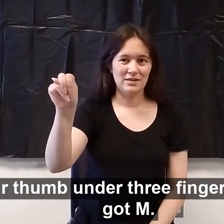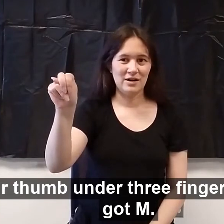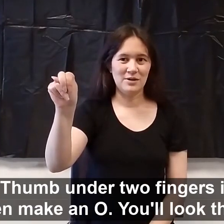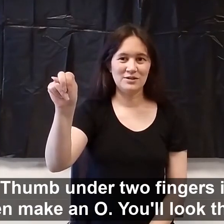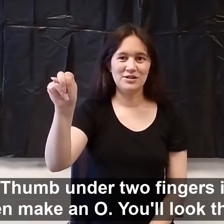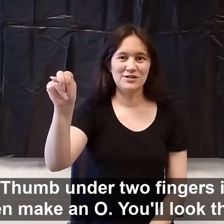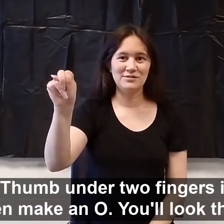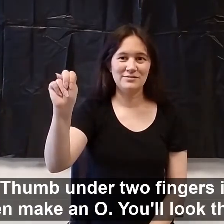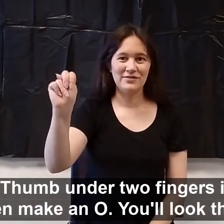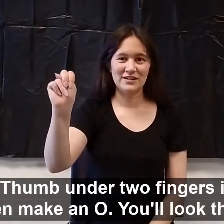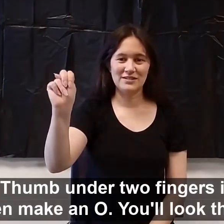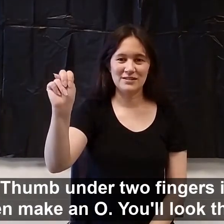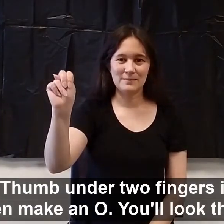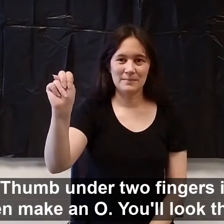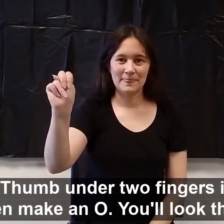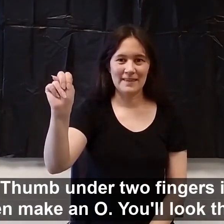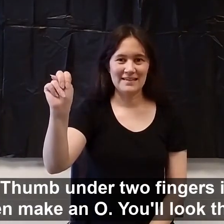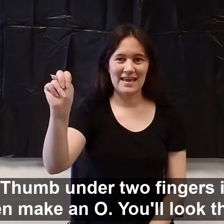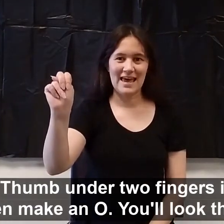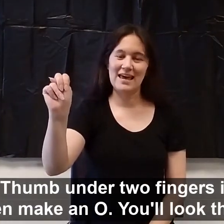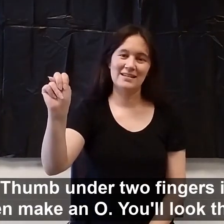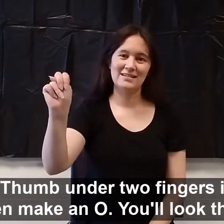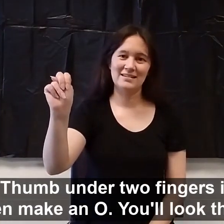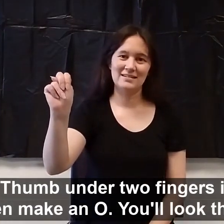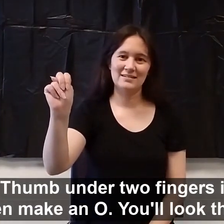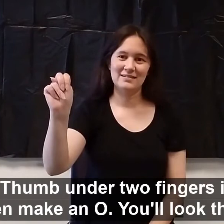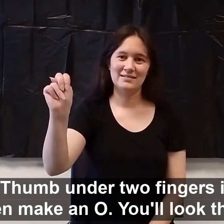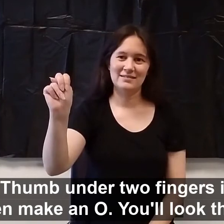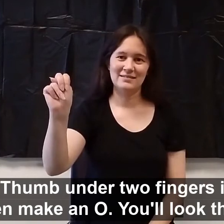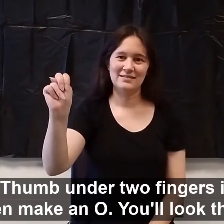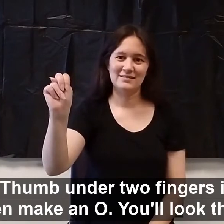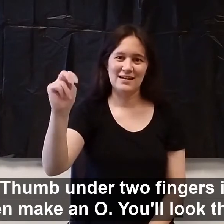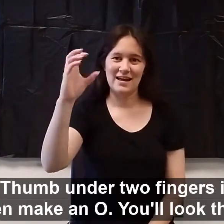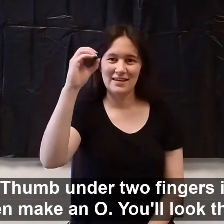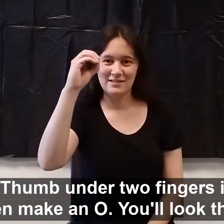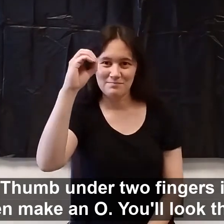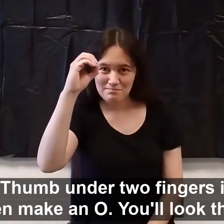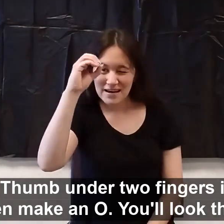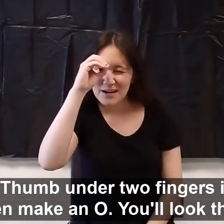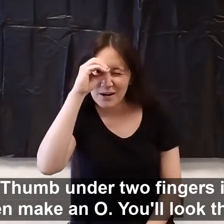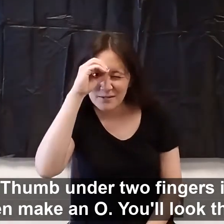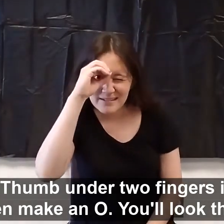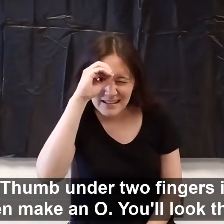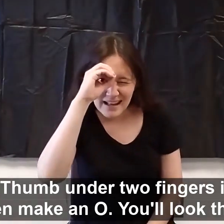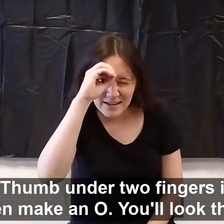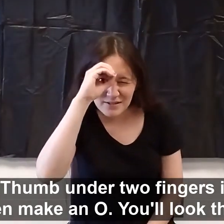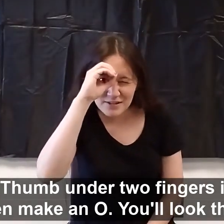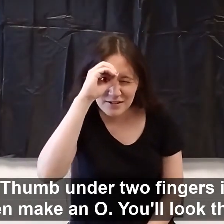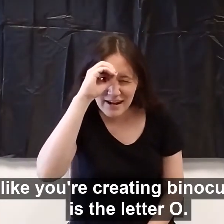Thumb under 2 fingers is N. And then make an O. You look through your